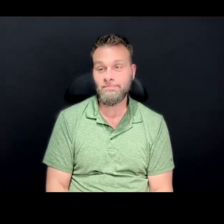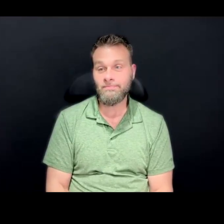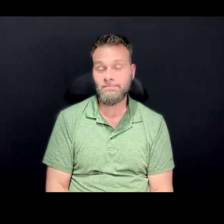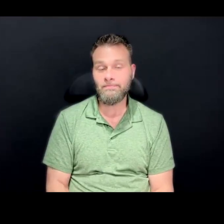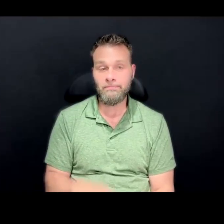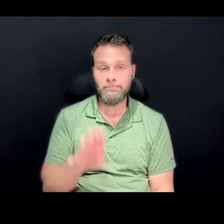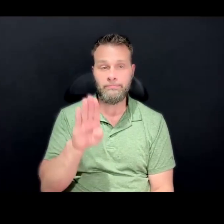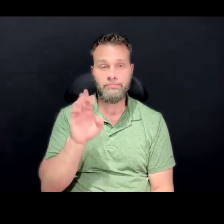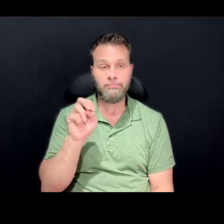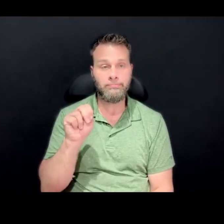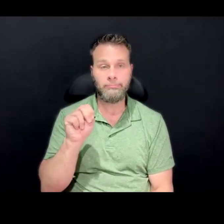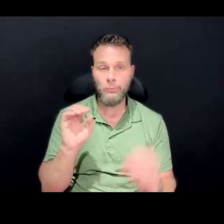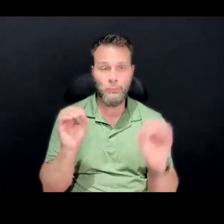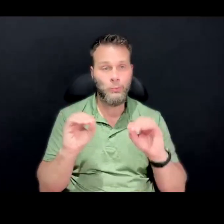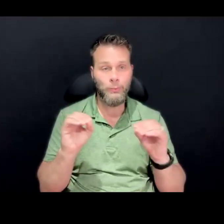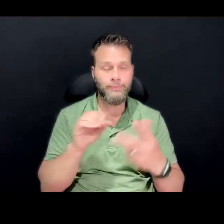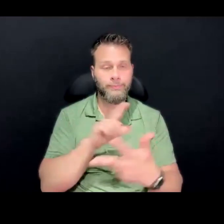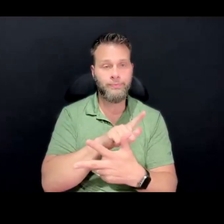And we'll go to Rosita.